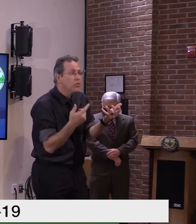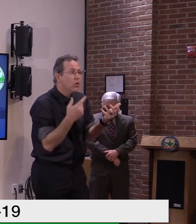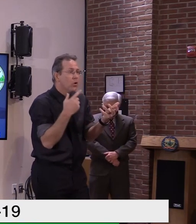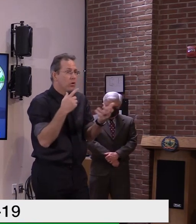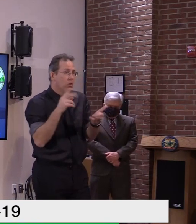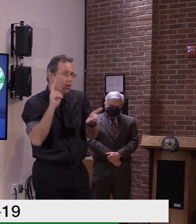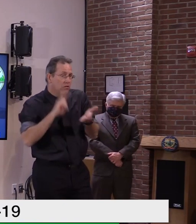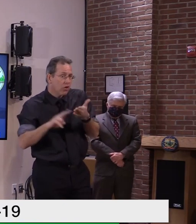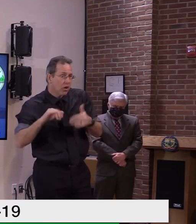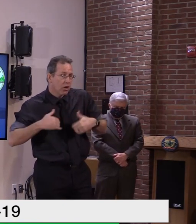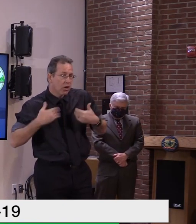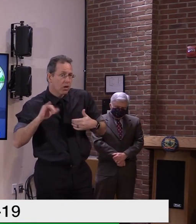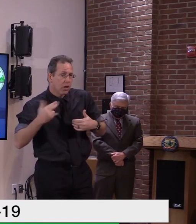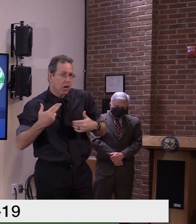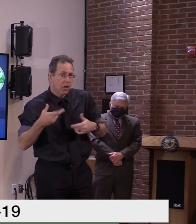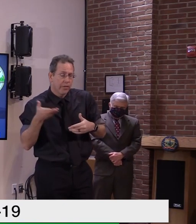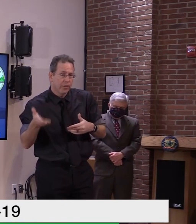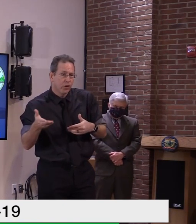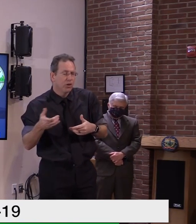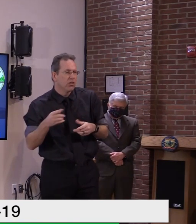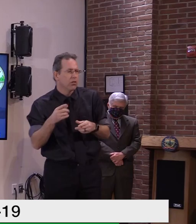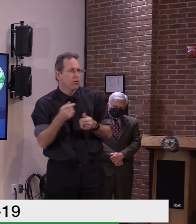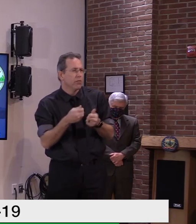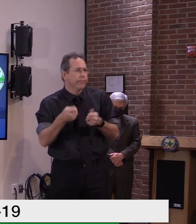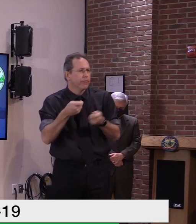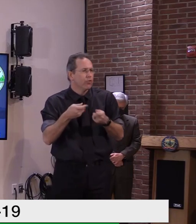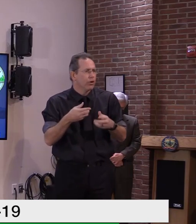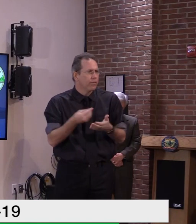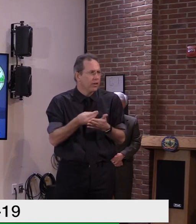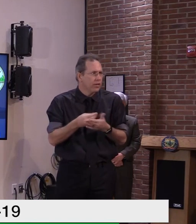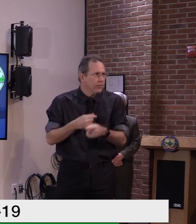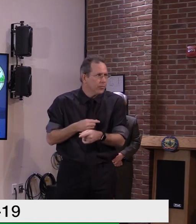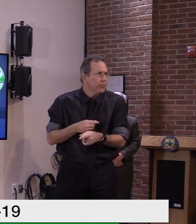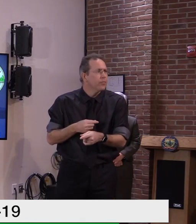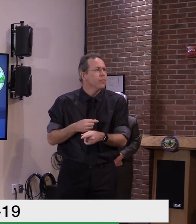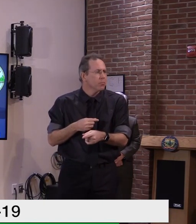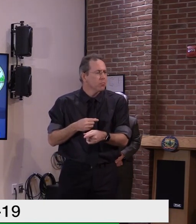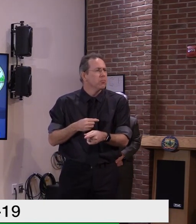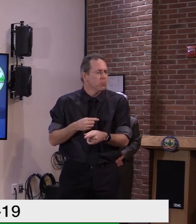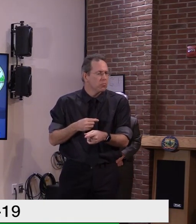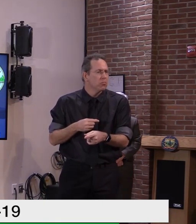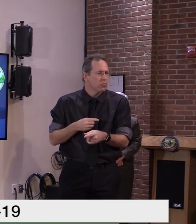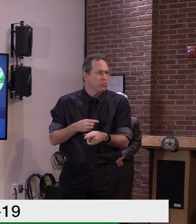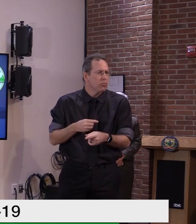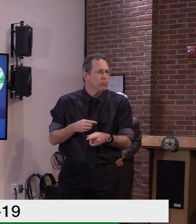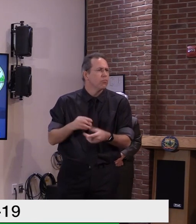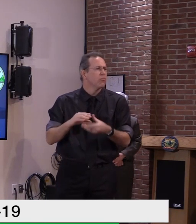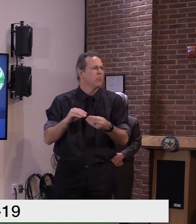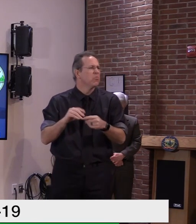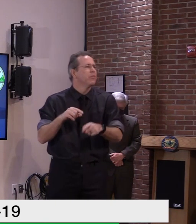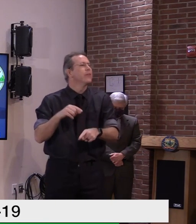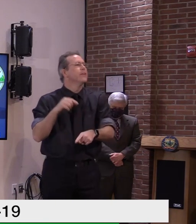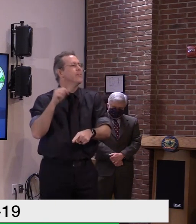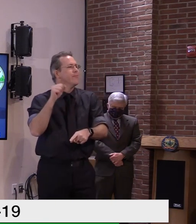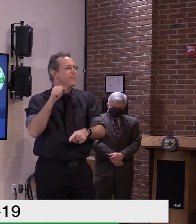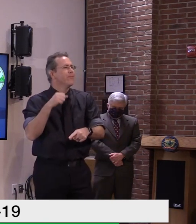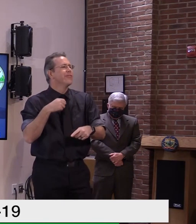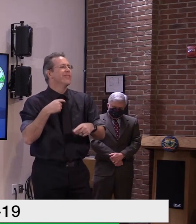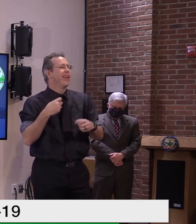Governor, that is correct. Pew is doing a stress test on our